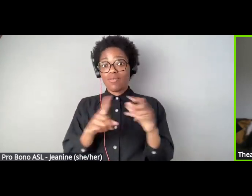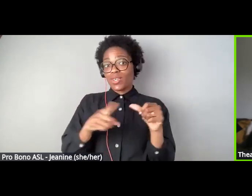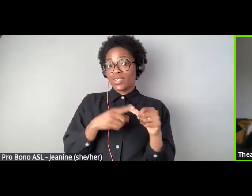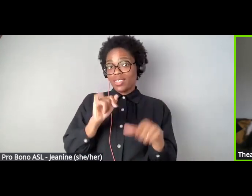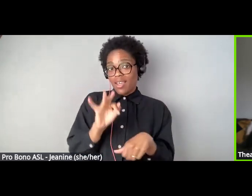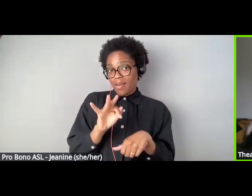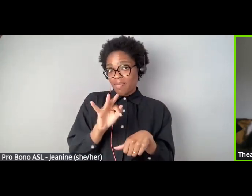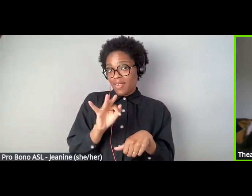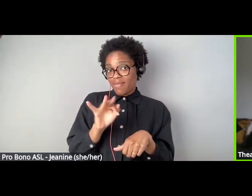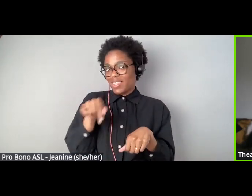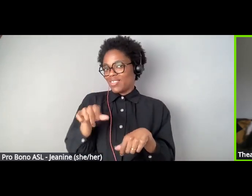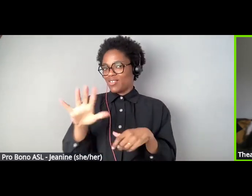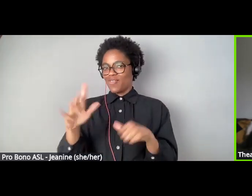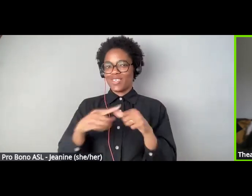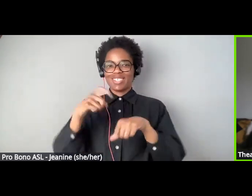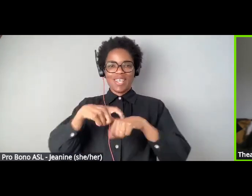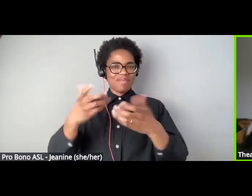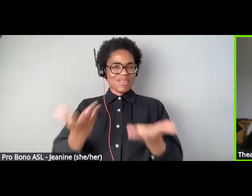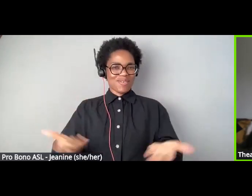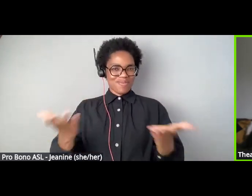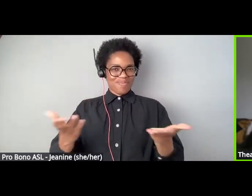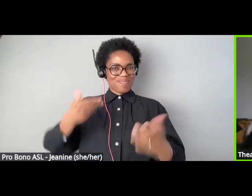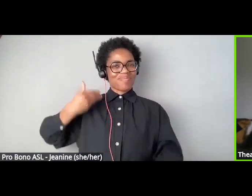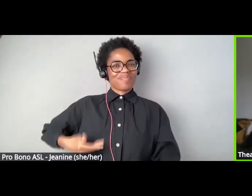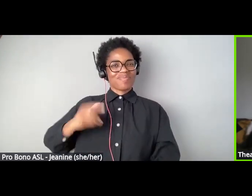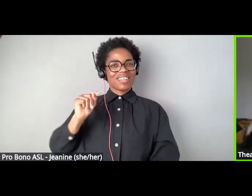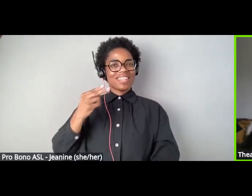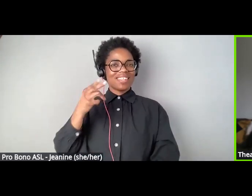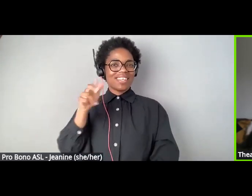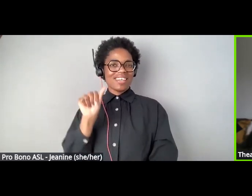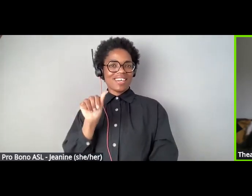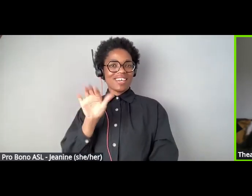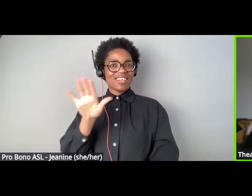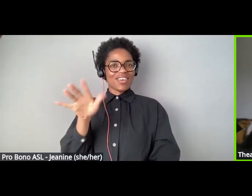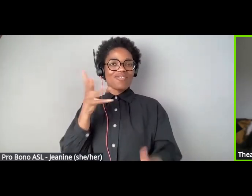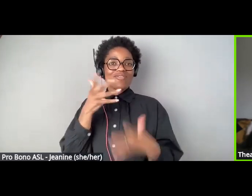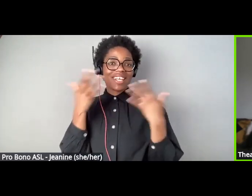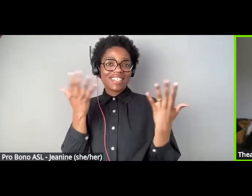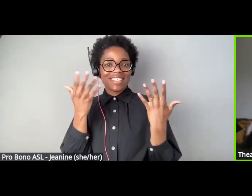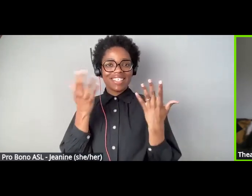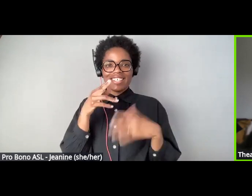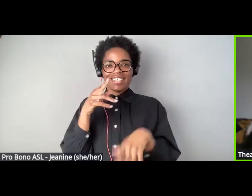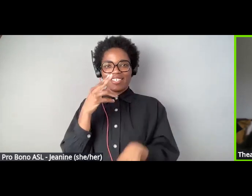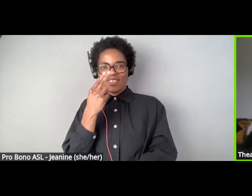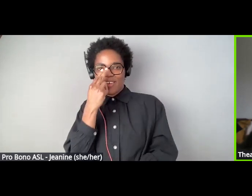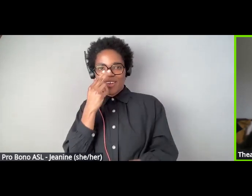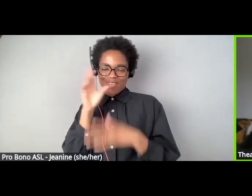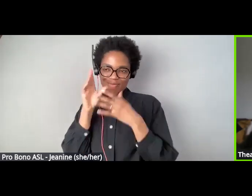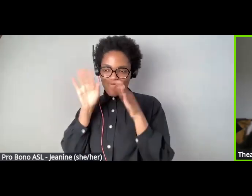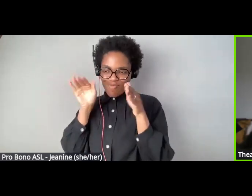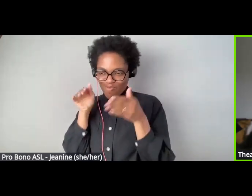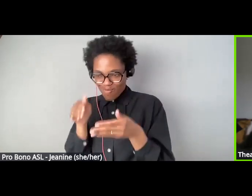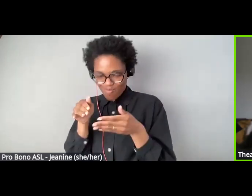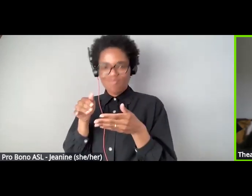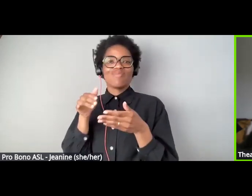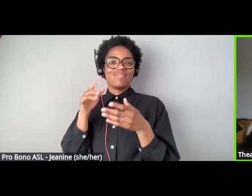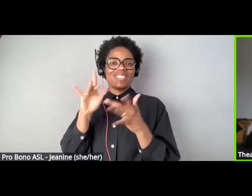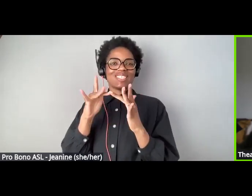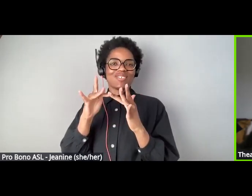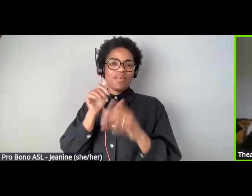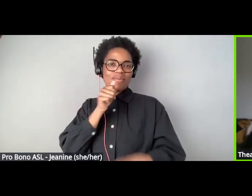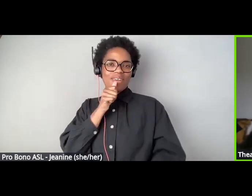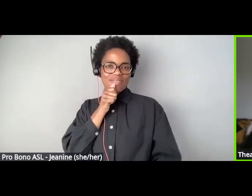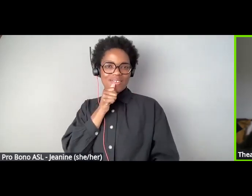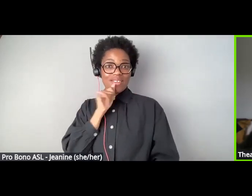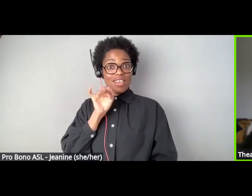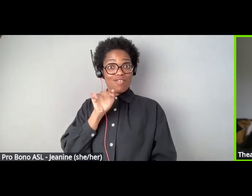your first time here. I'm Thea, your friendly neighborhood digital privacy nerd. Anyways, if you're the type who likes to know what you're getting into, here is